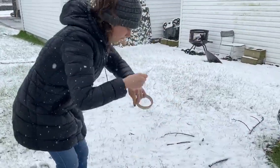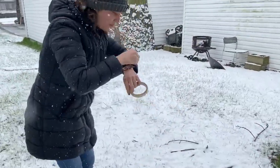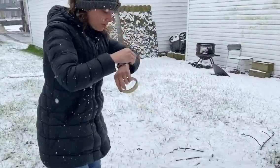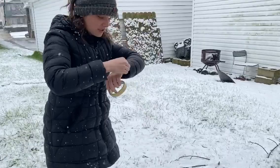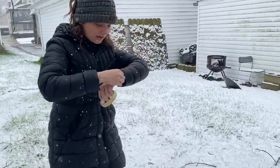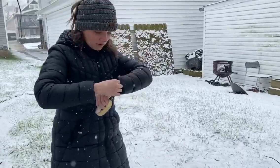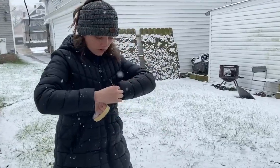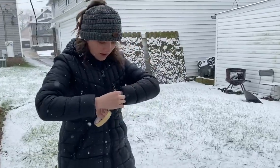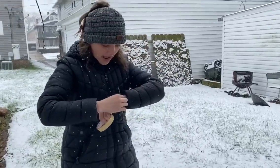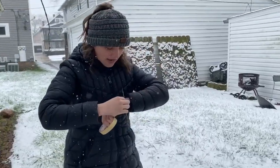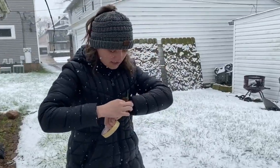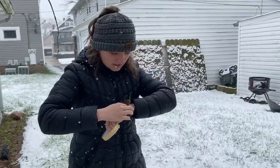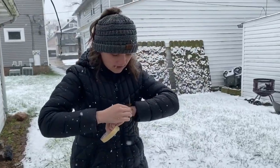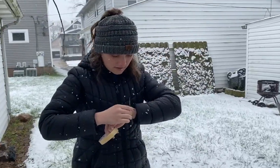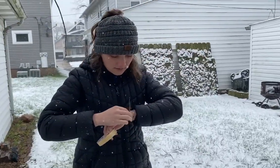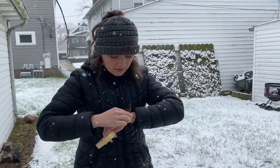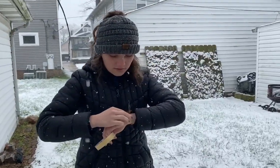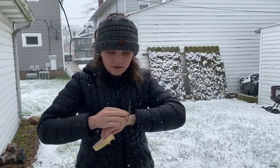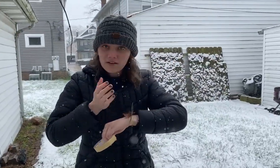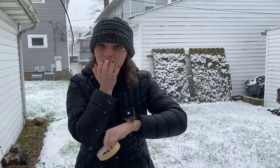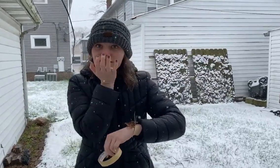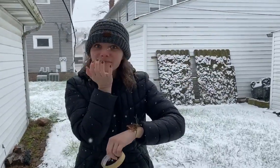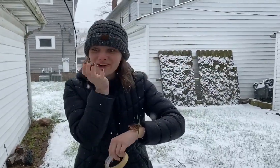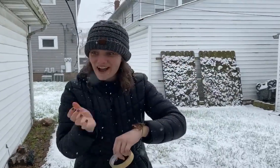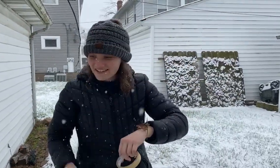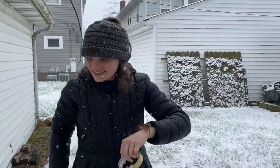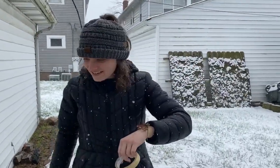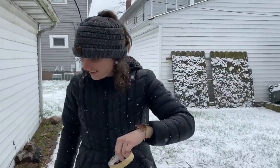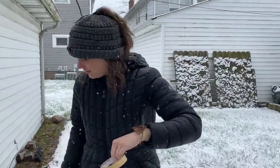Put some grass. Some grass.